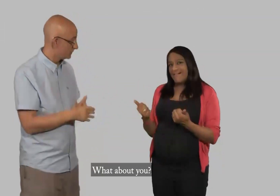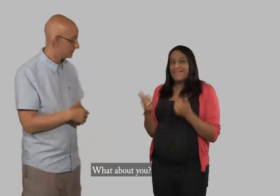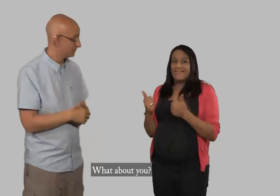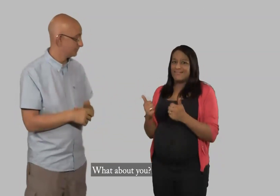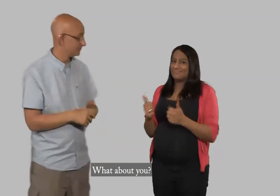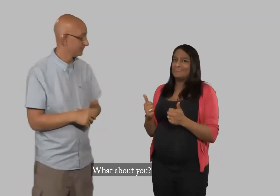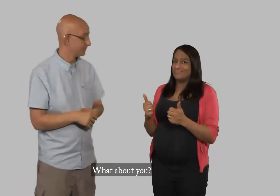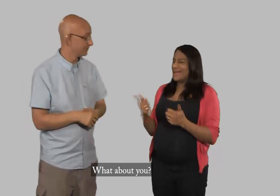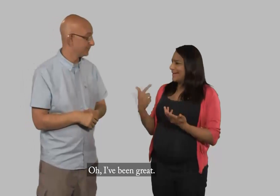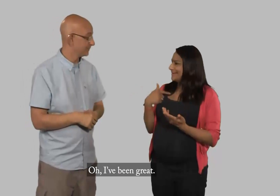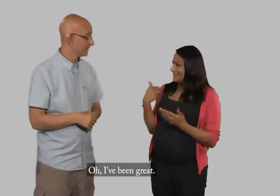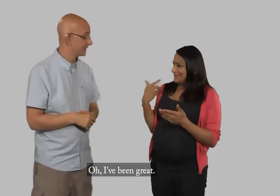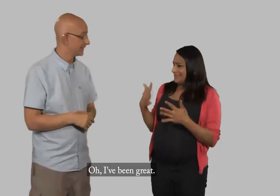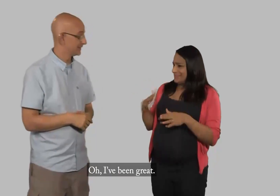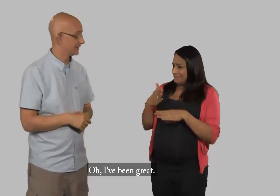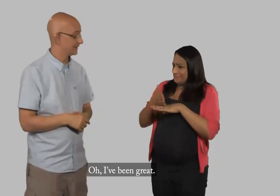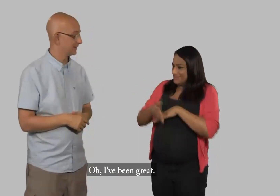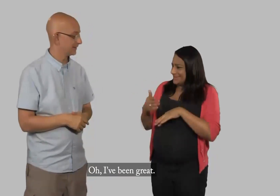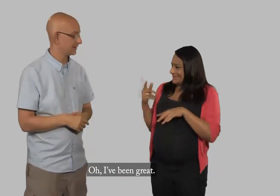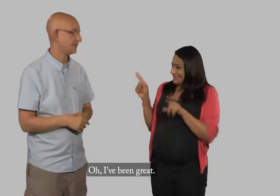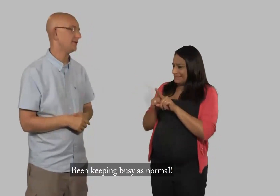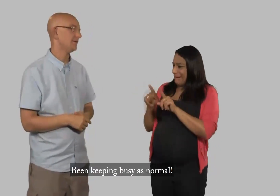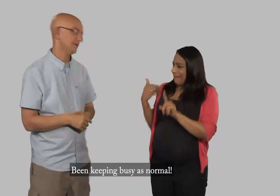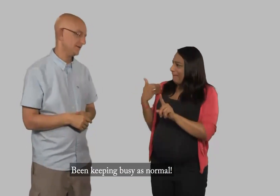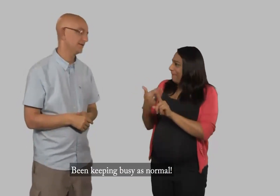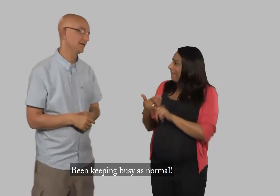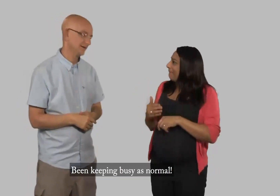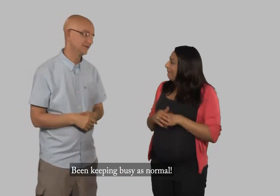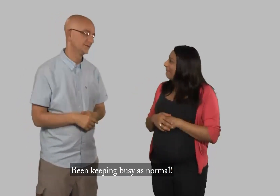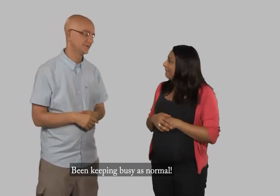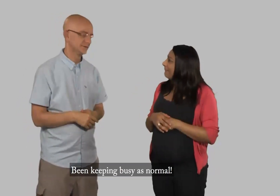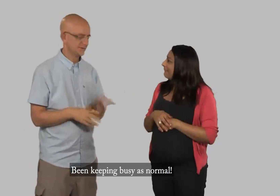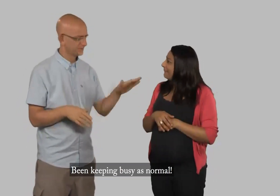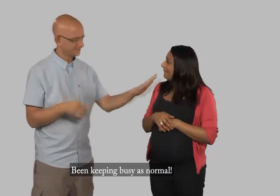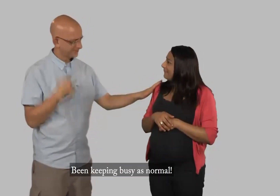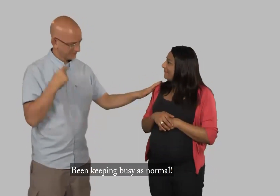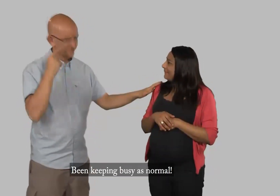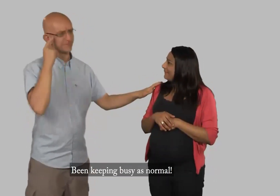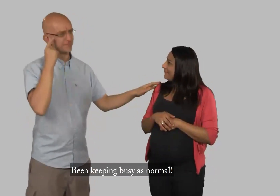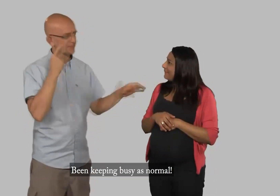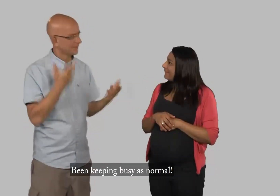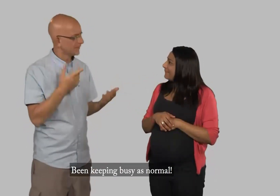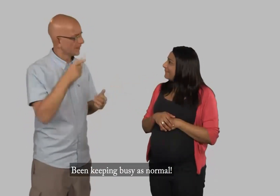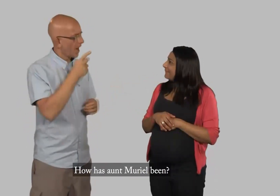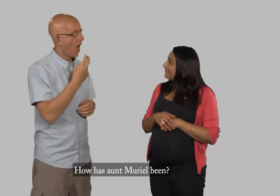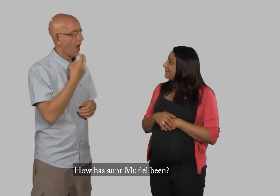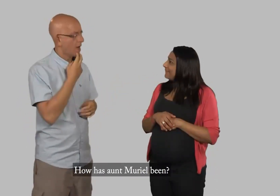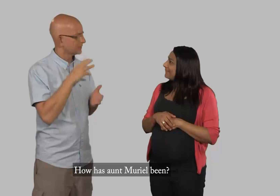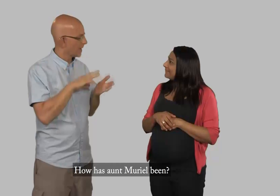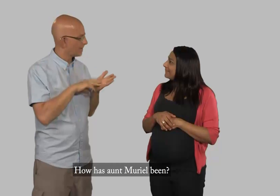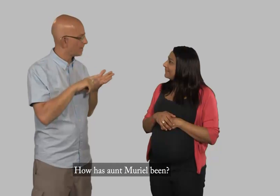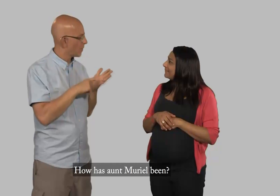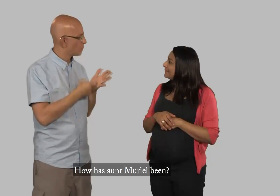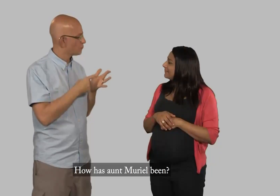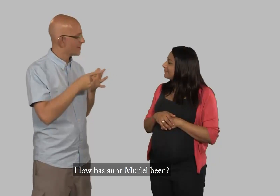you? Oh, I've been great. Been keeping busy as normal. How has Aunt Muriel been?